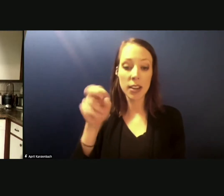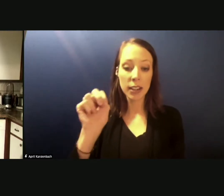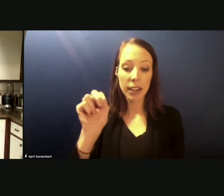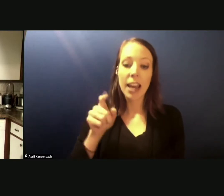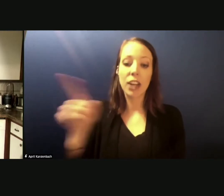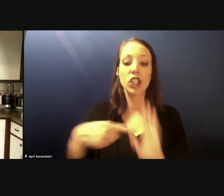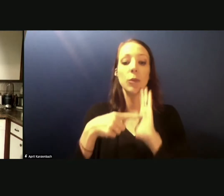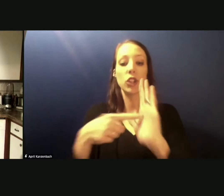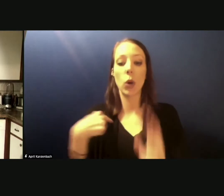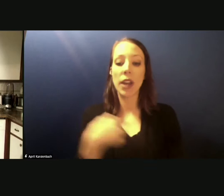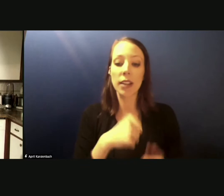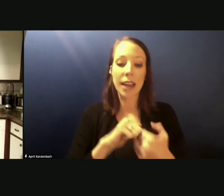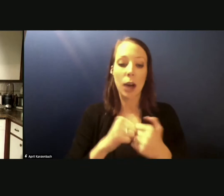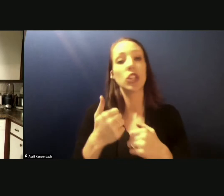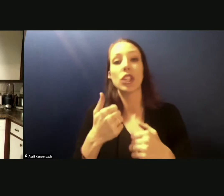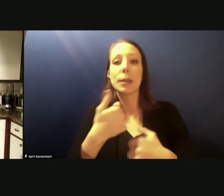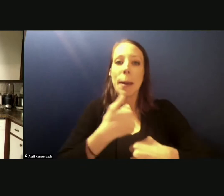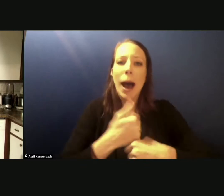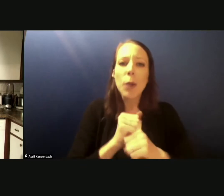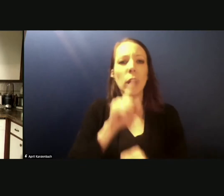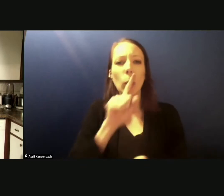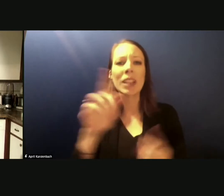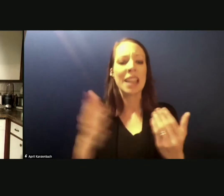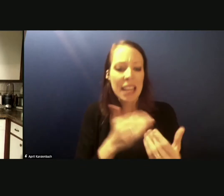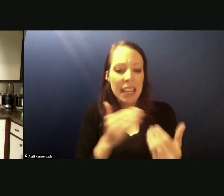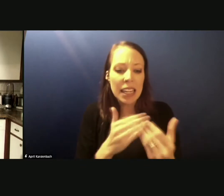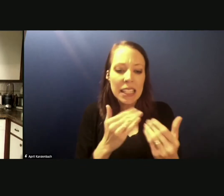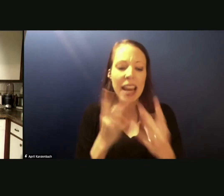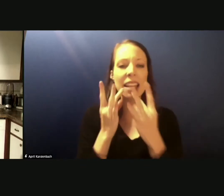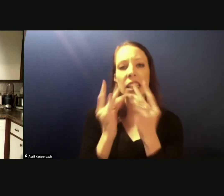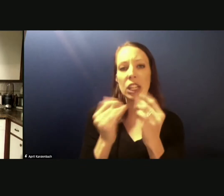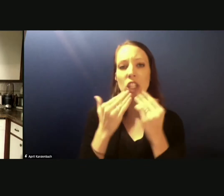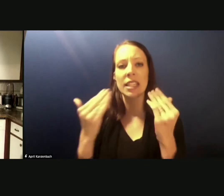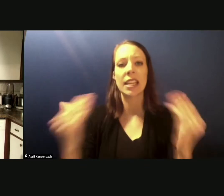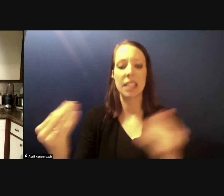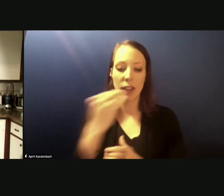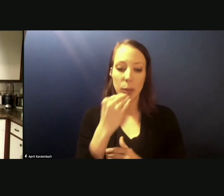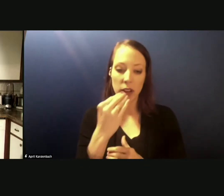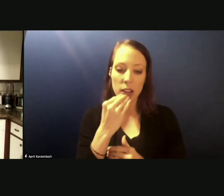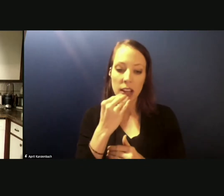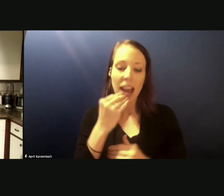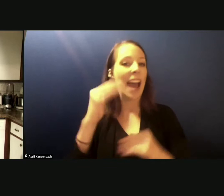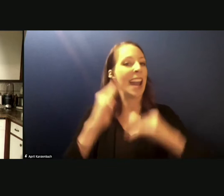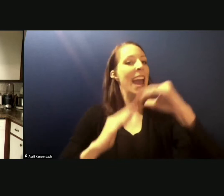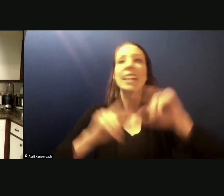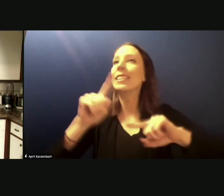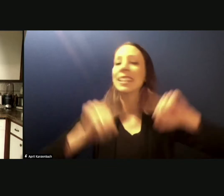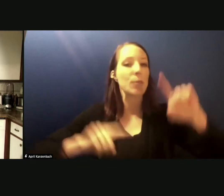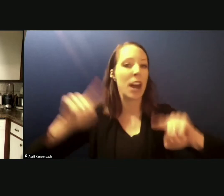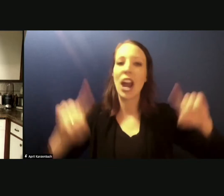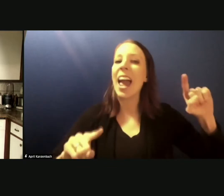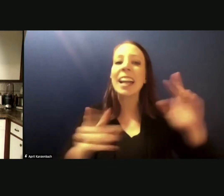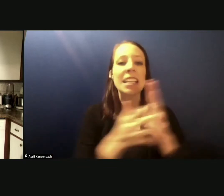Patterson, and she's going to be showing us how to make a really easy and delicious Thanksgiving meal at, it doesn't